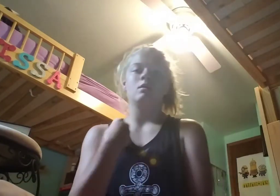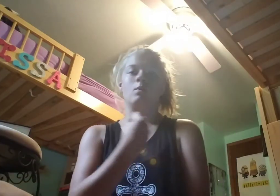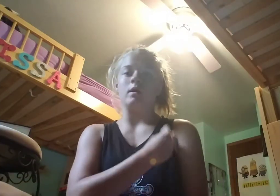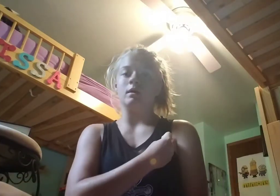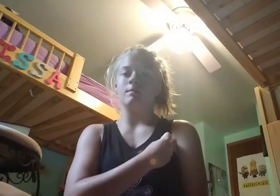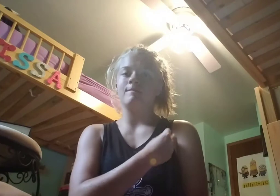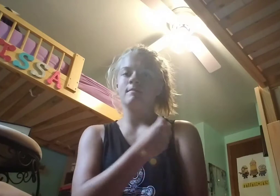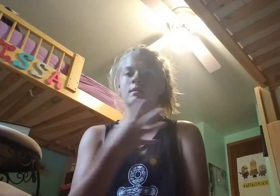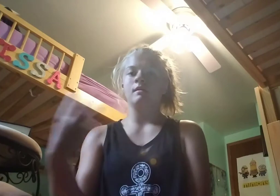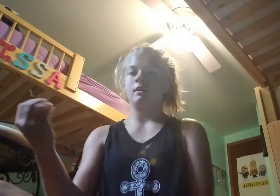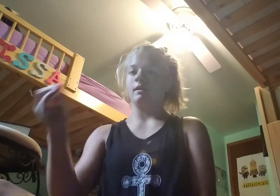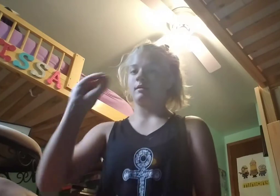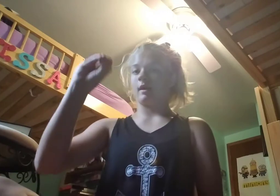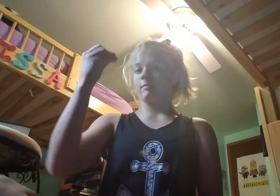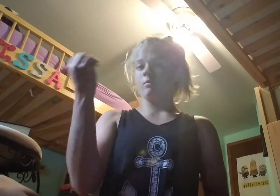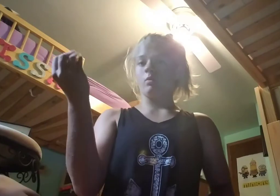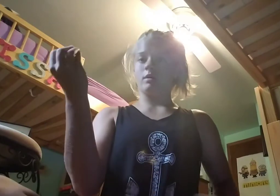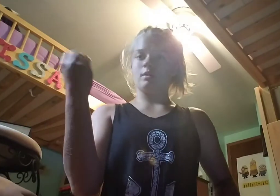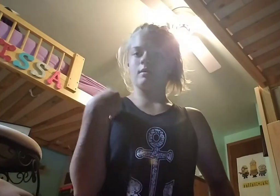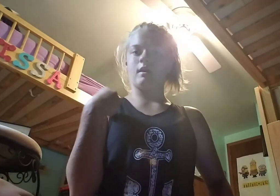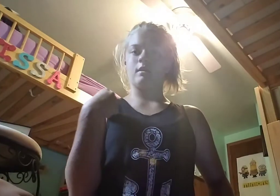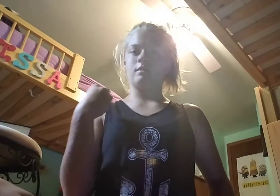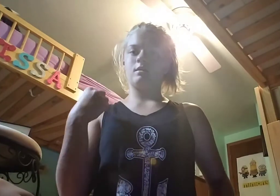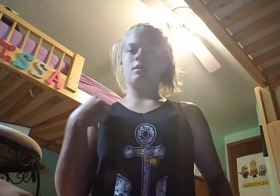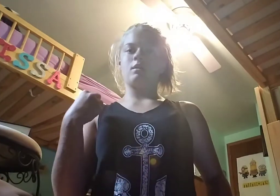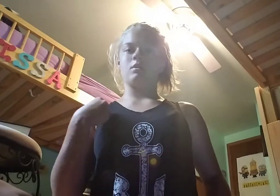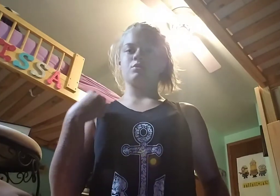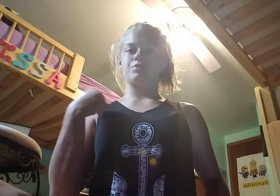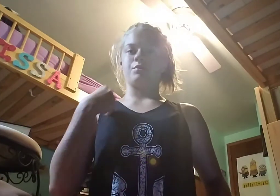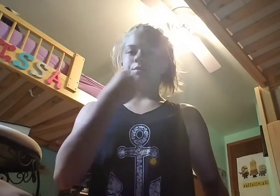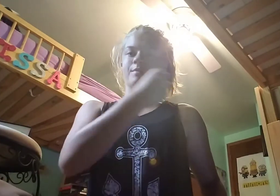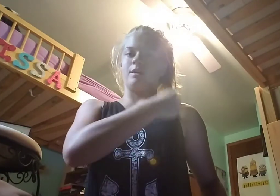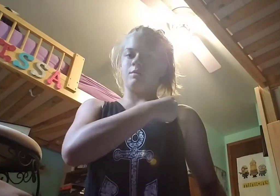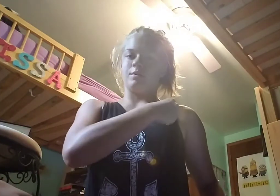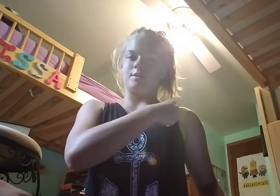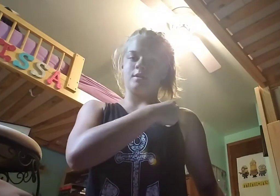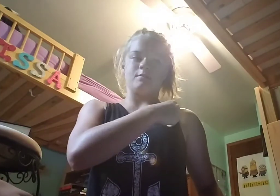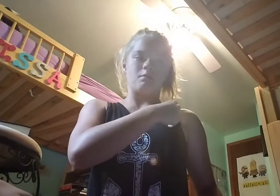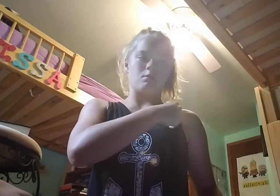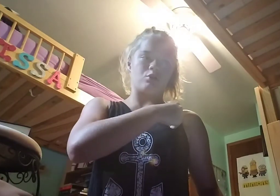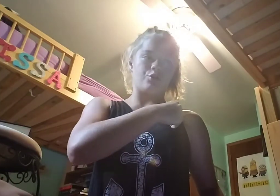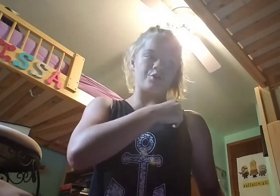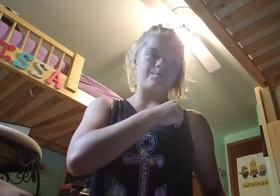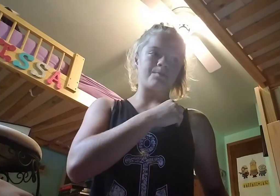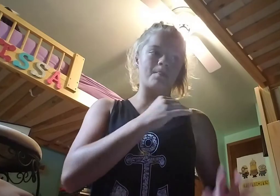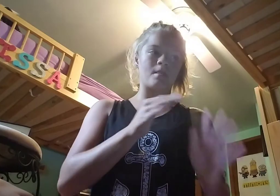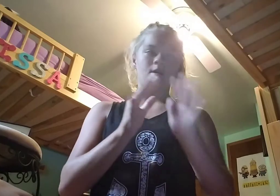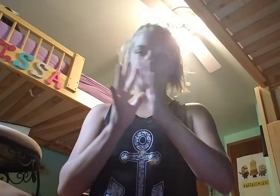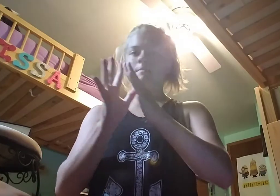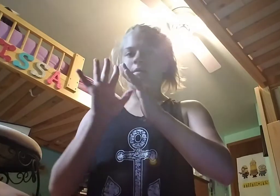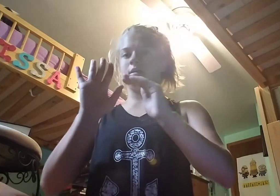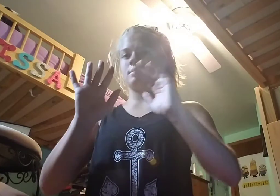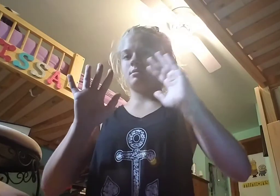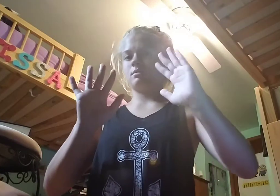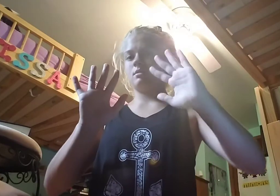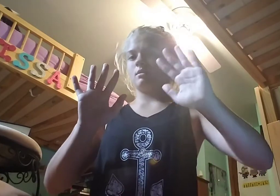We kind of like take one, your hand, close the shoulder, bring it over to your farther shoulder. Paint, kind